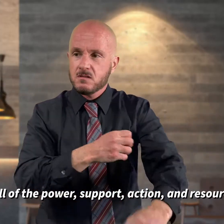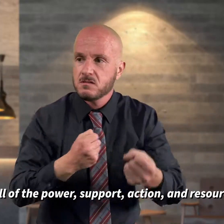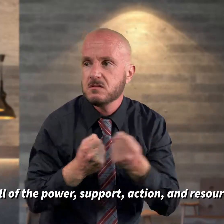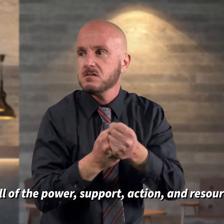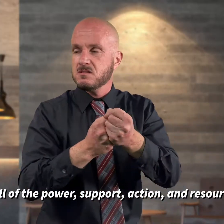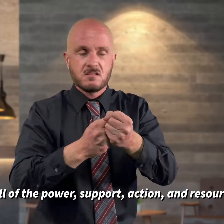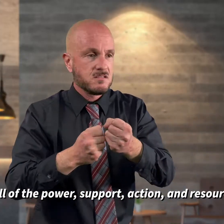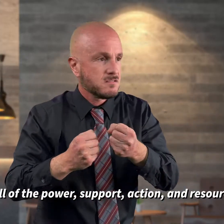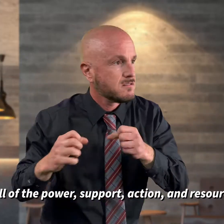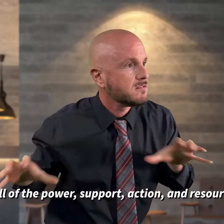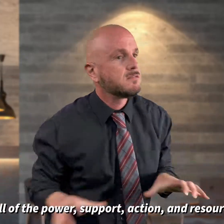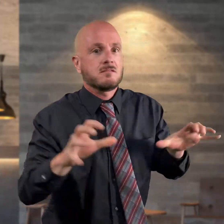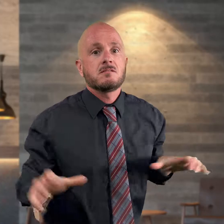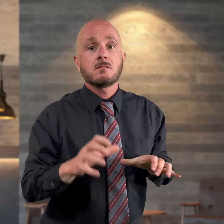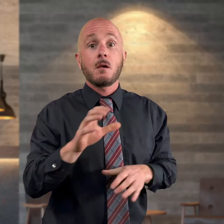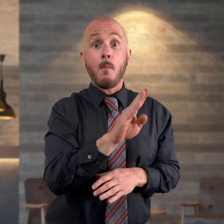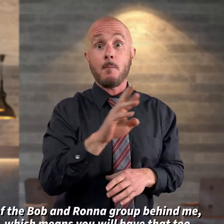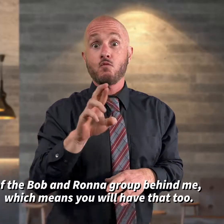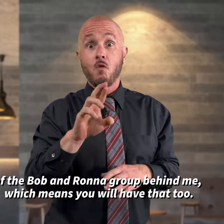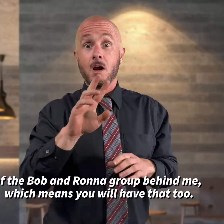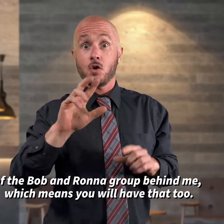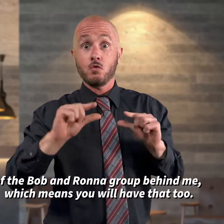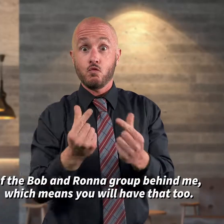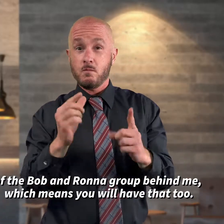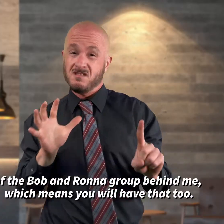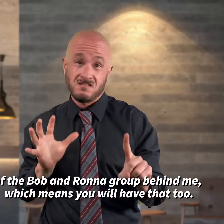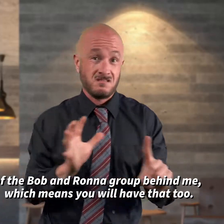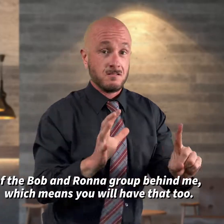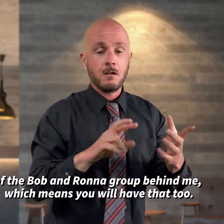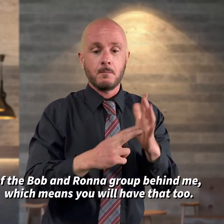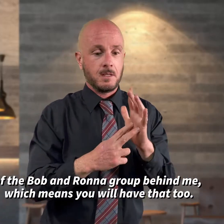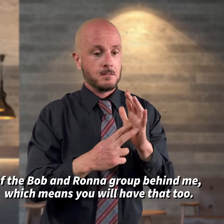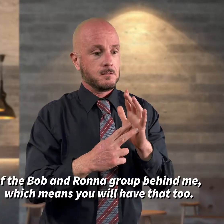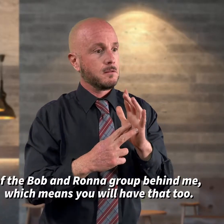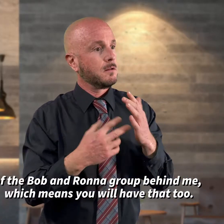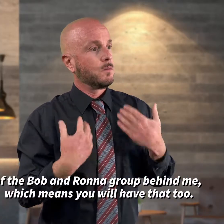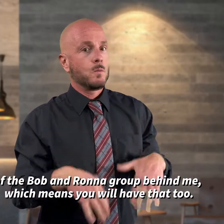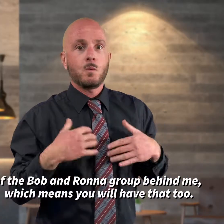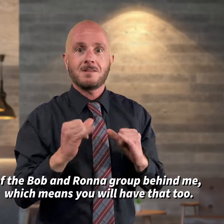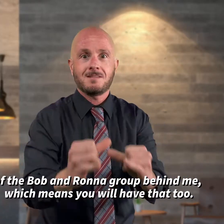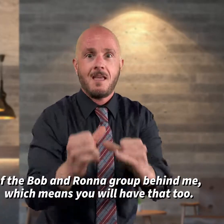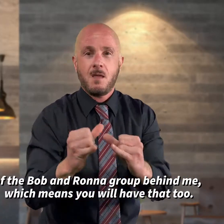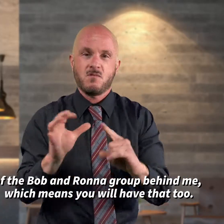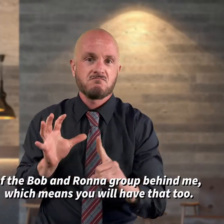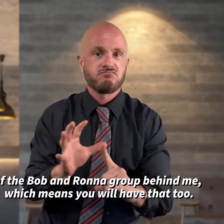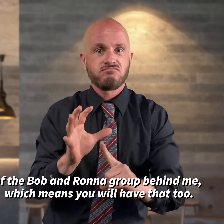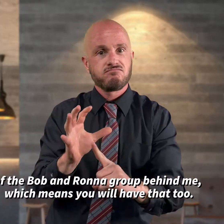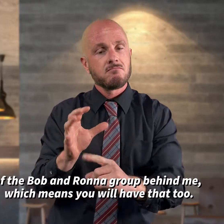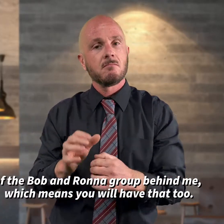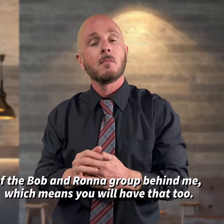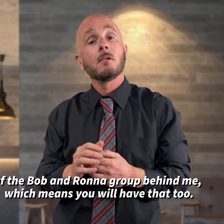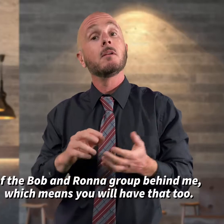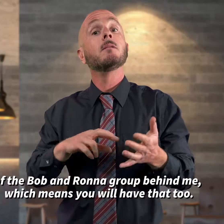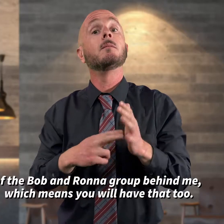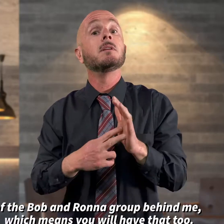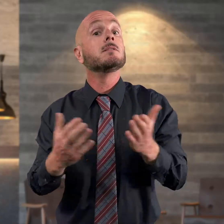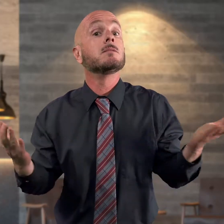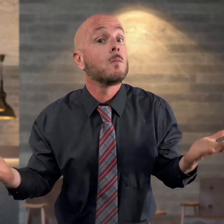and resources of the Bob and Ronna Group behind me, which means you will have that too. What does that mean to